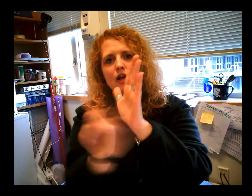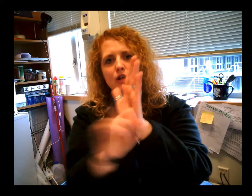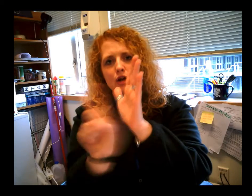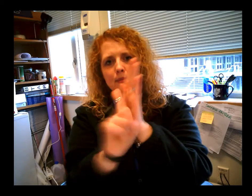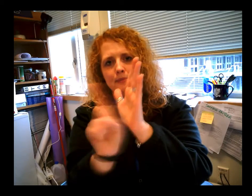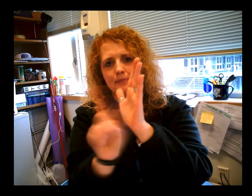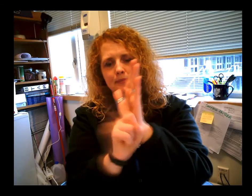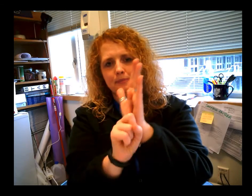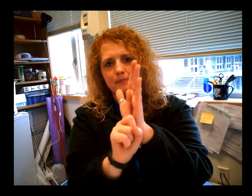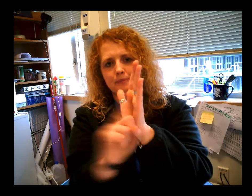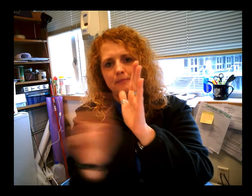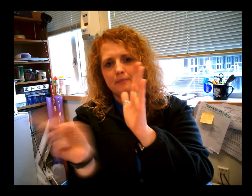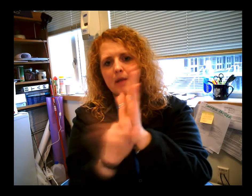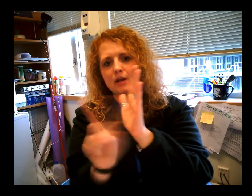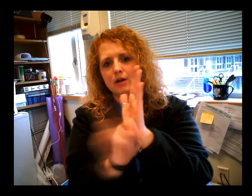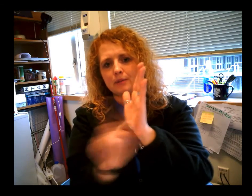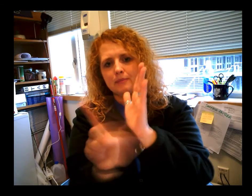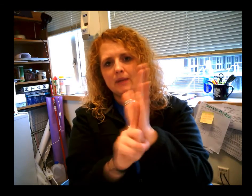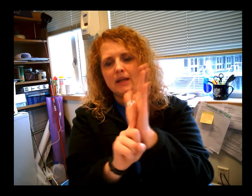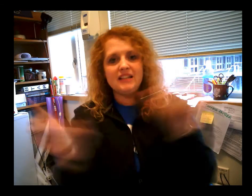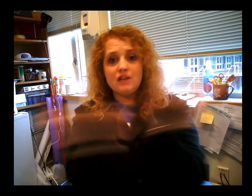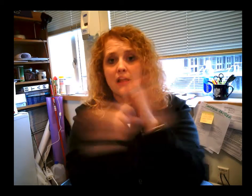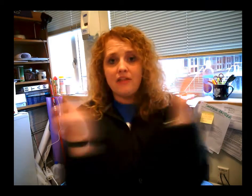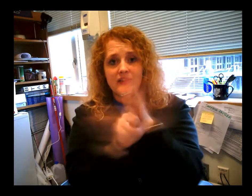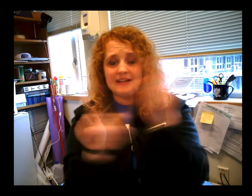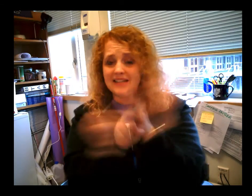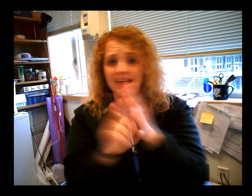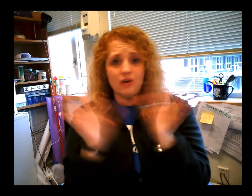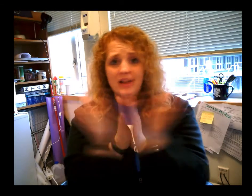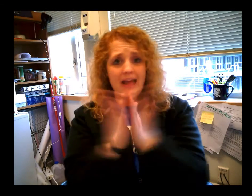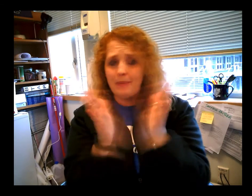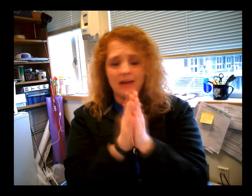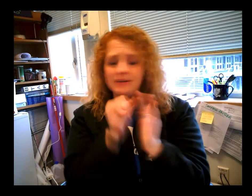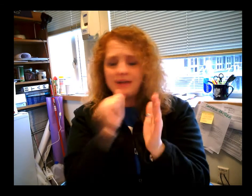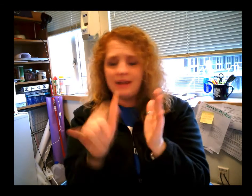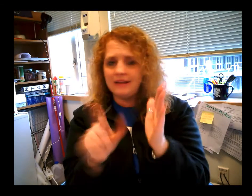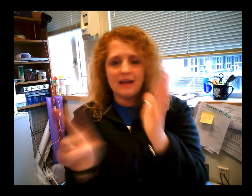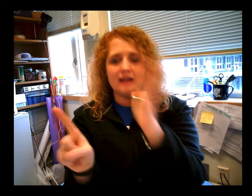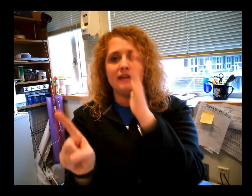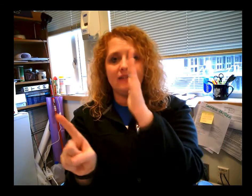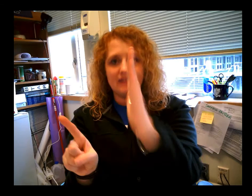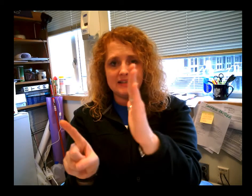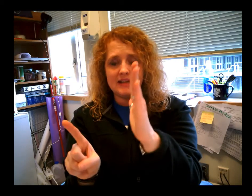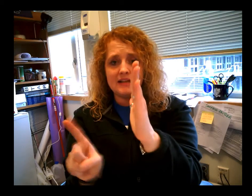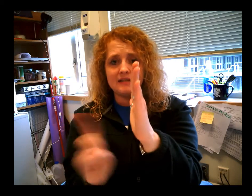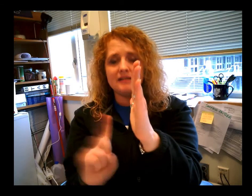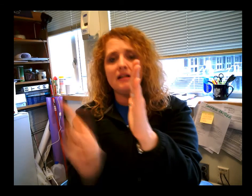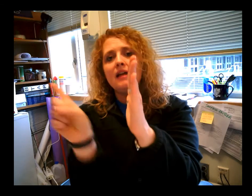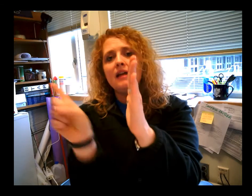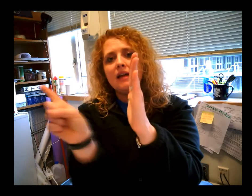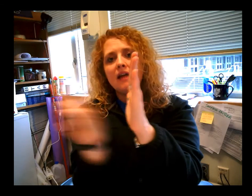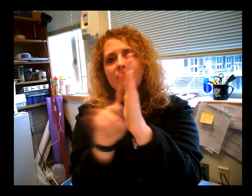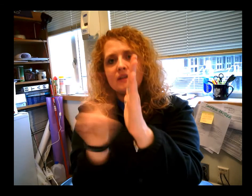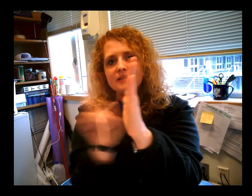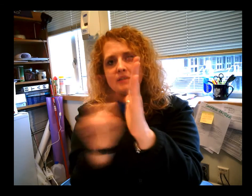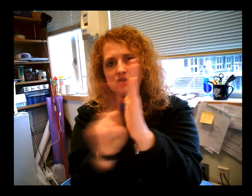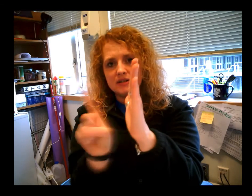alarm. Alarm. It's not this like you're clapping. It's not like that. It's this stays still and this touches like